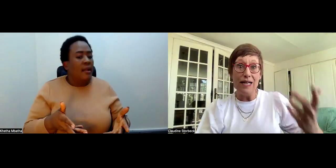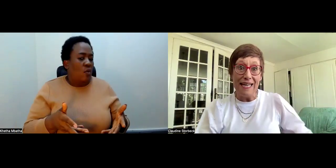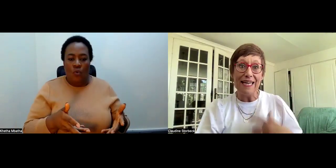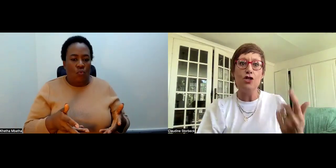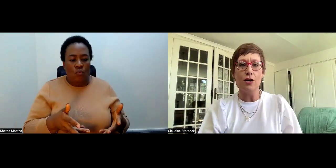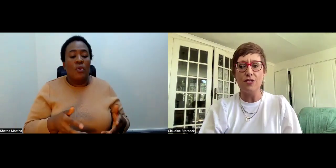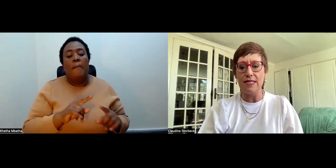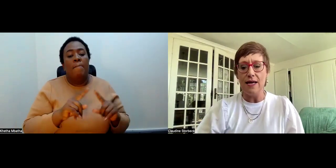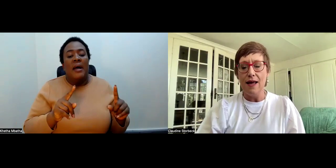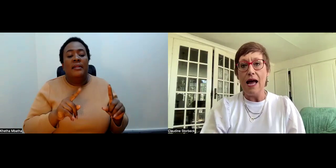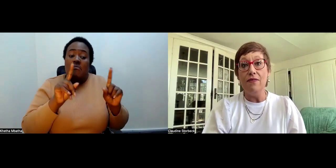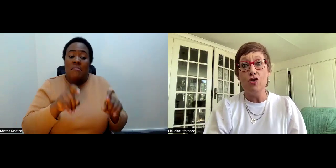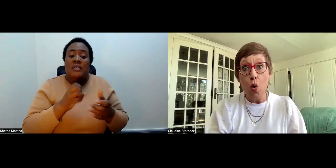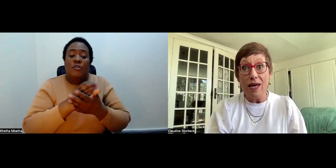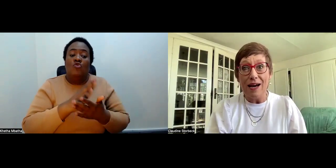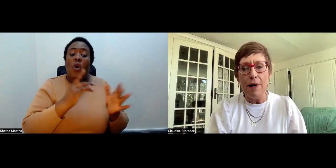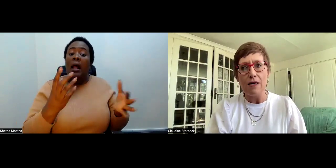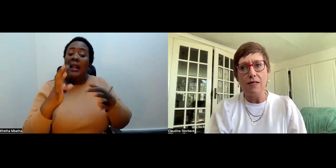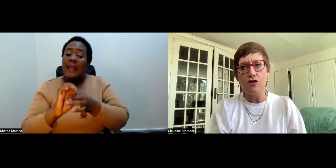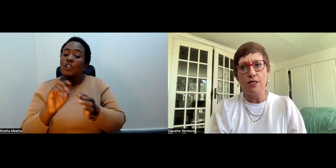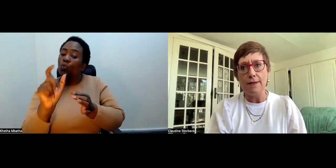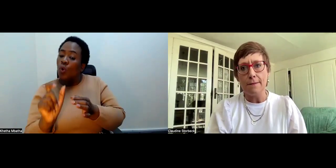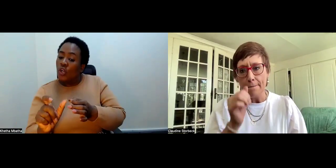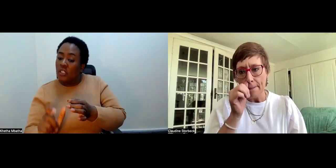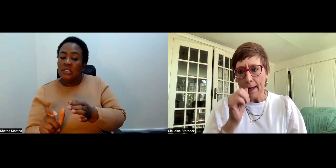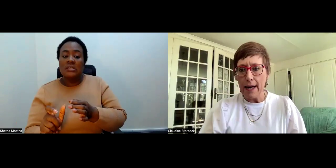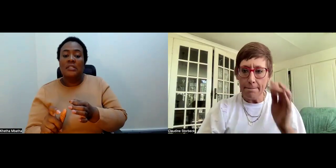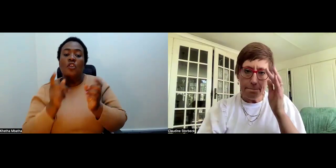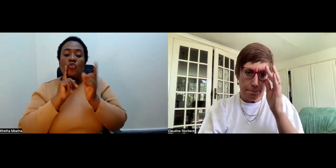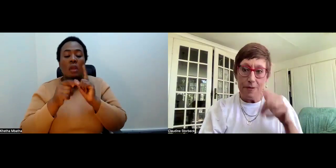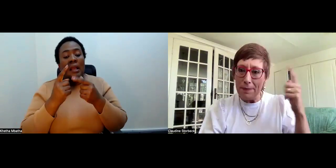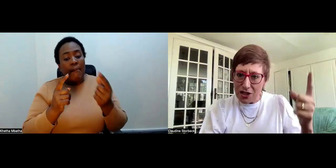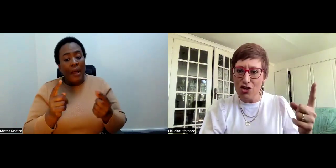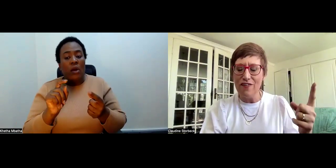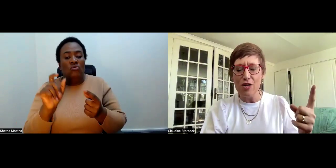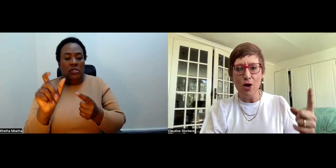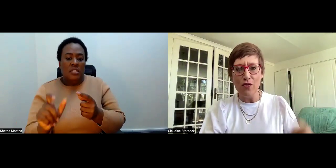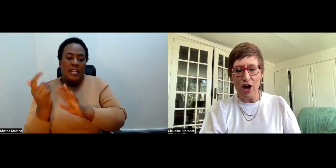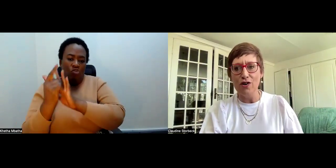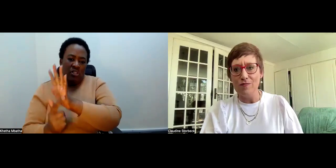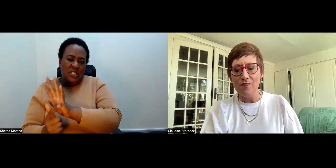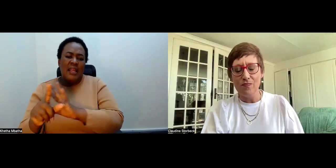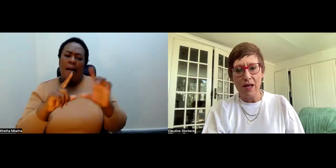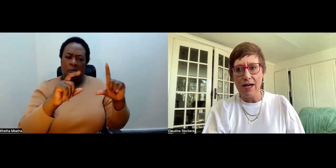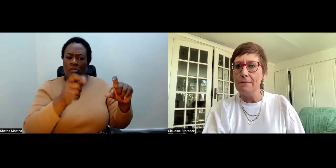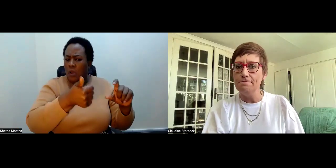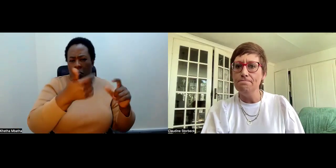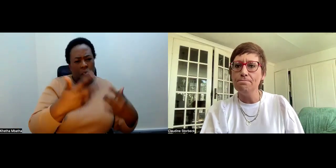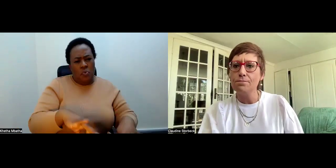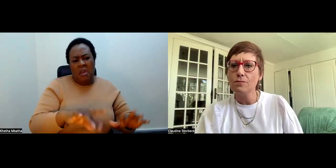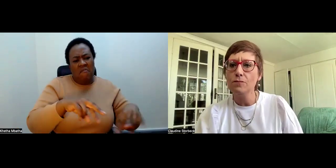sure that we're linking to literacy and talking about literacy. But pictures are valuable on their own.